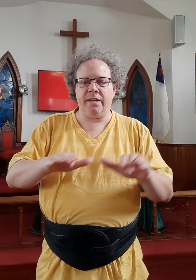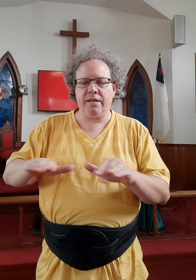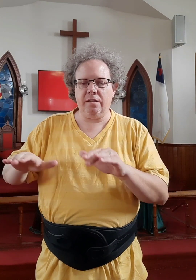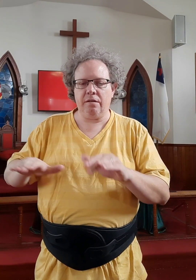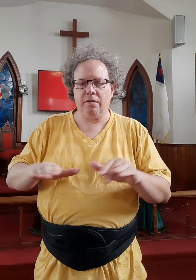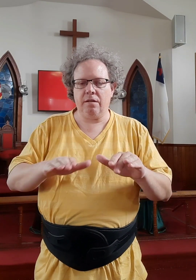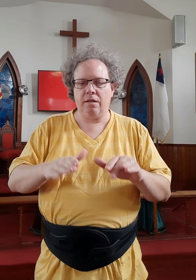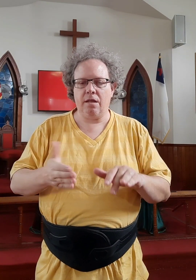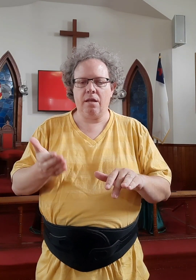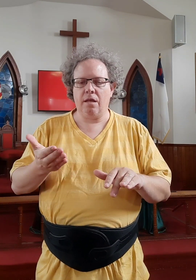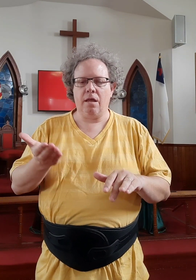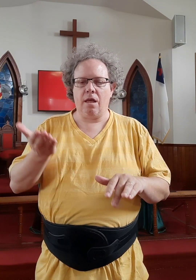did